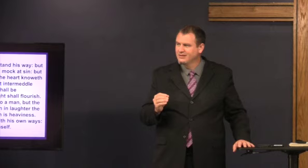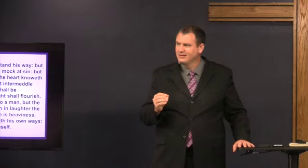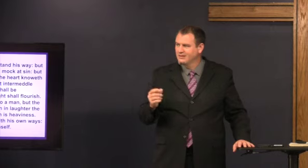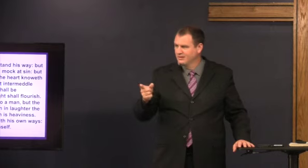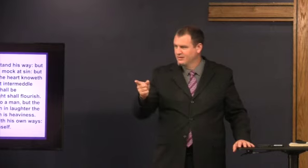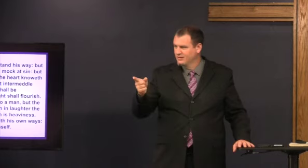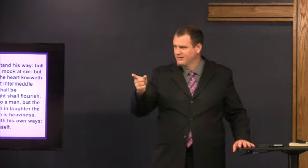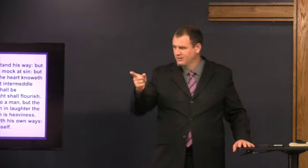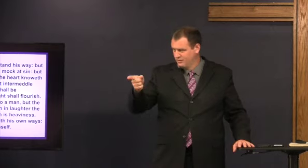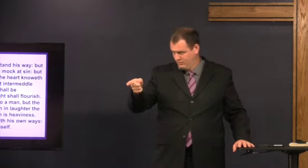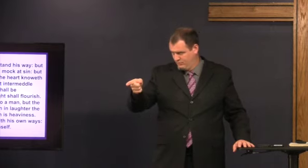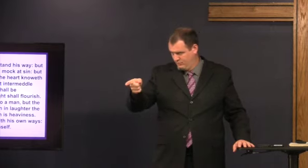There's no happiness.